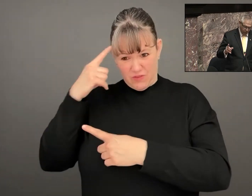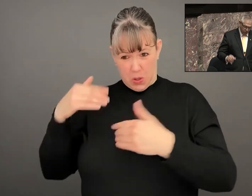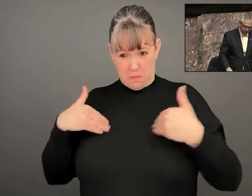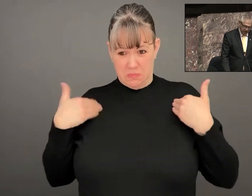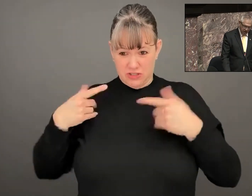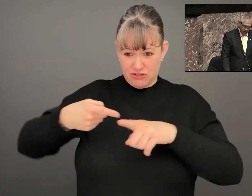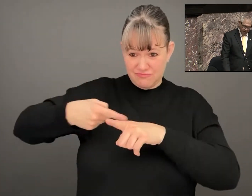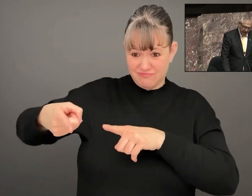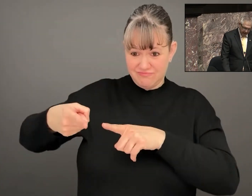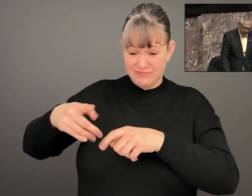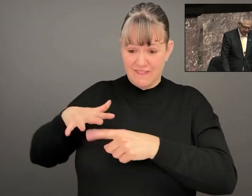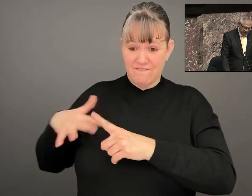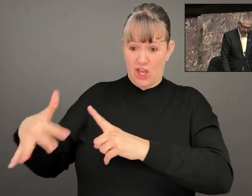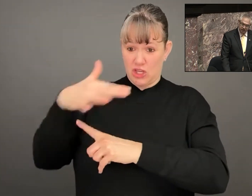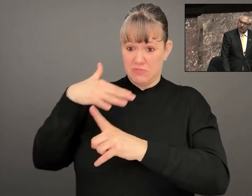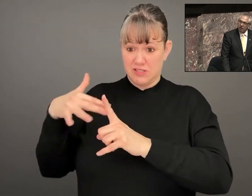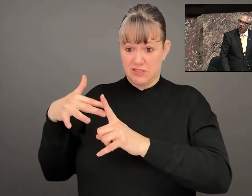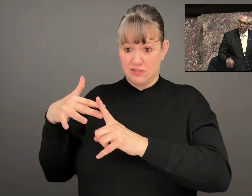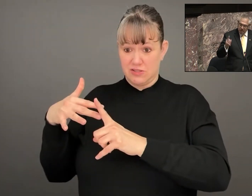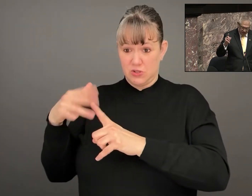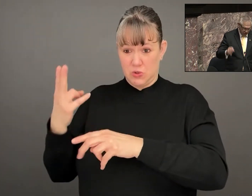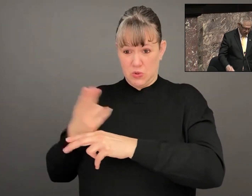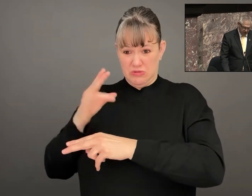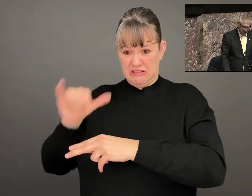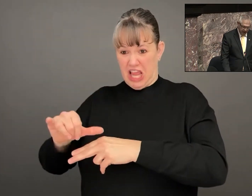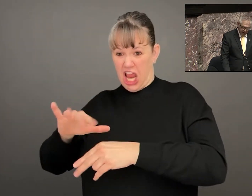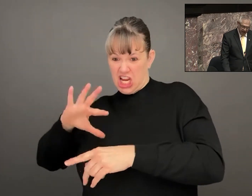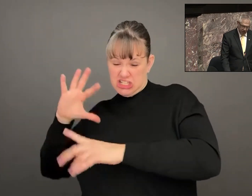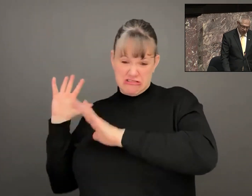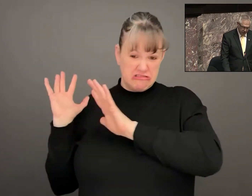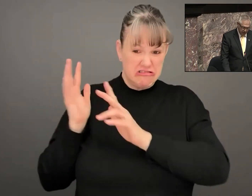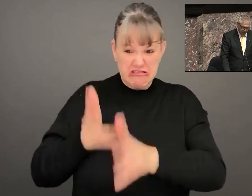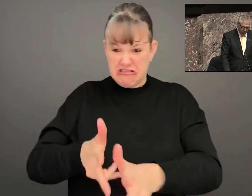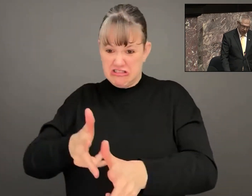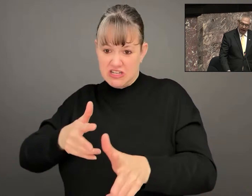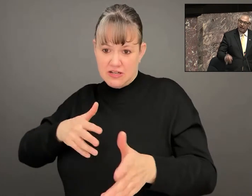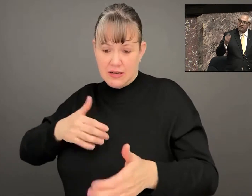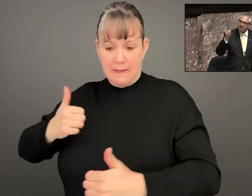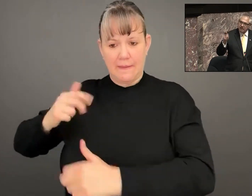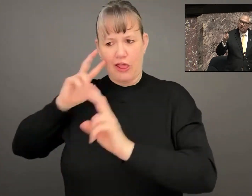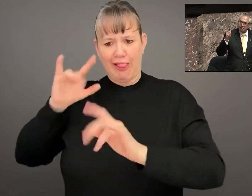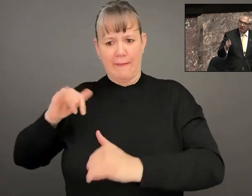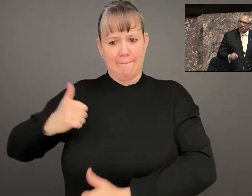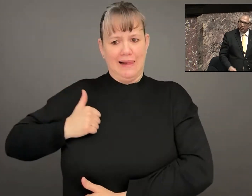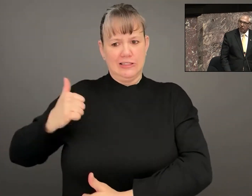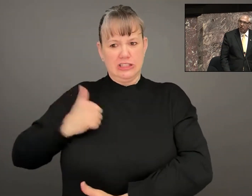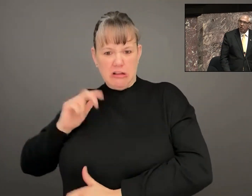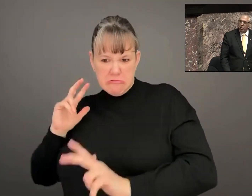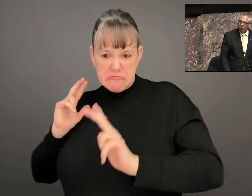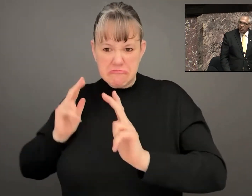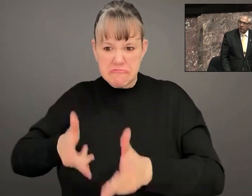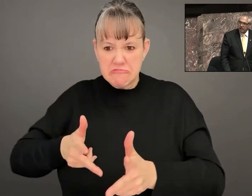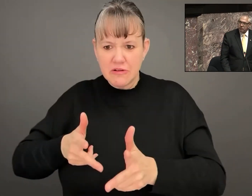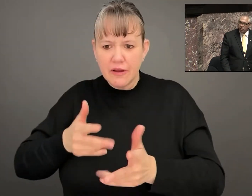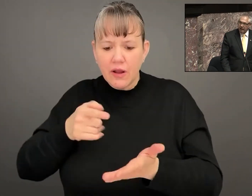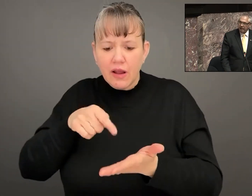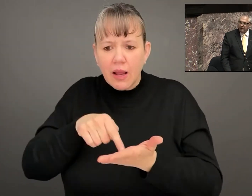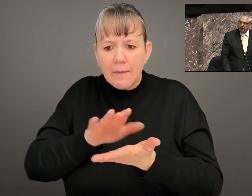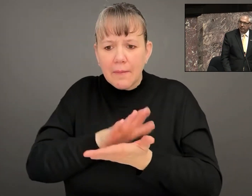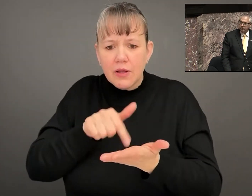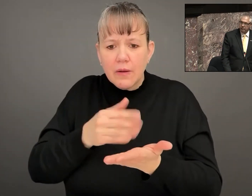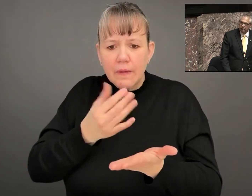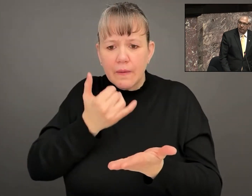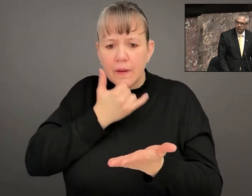paramilitary-style force on any citizen who didn't dot an I on their paperwork? And did this minister order this